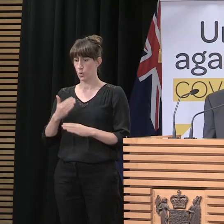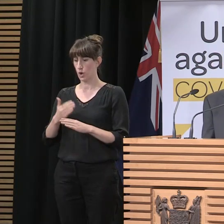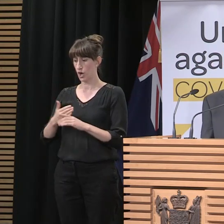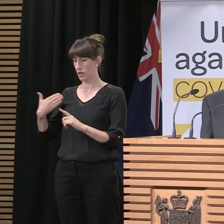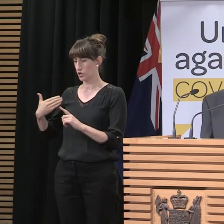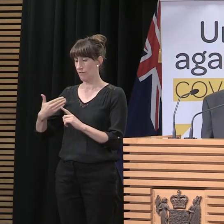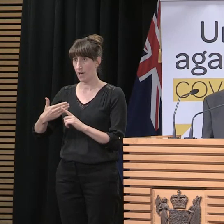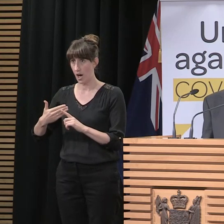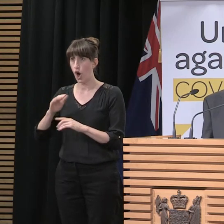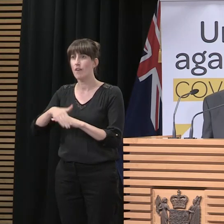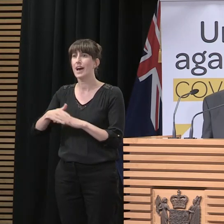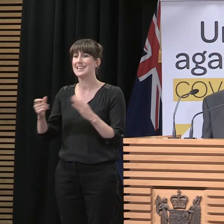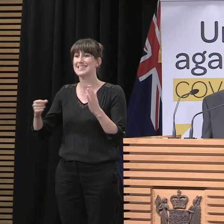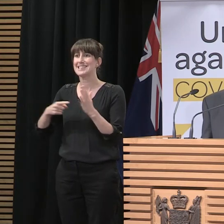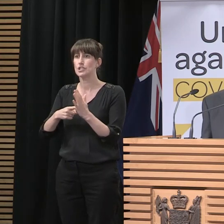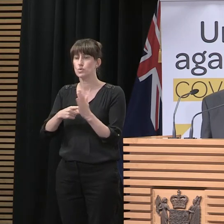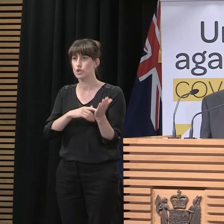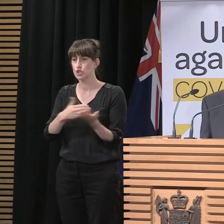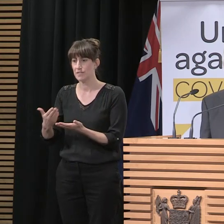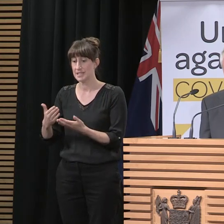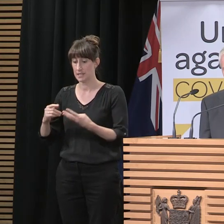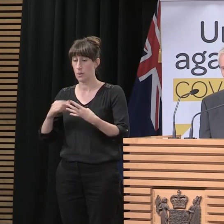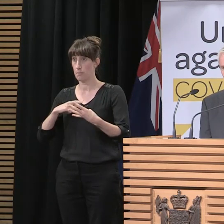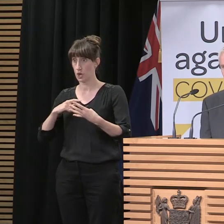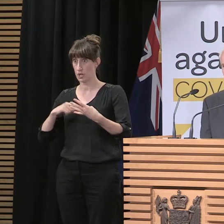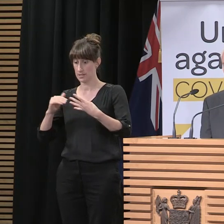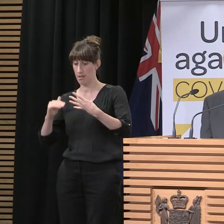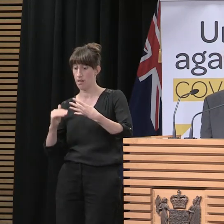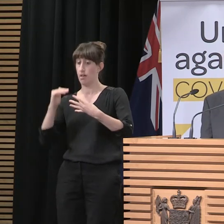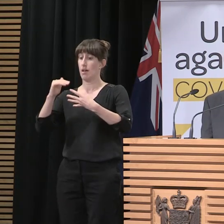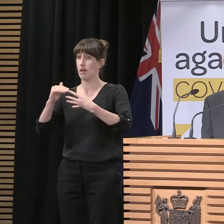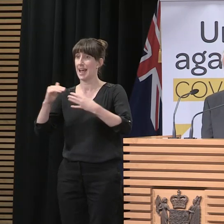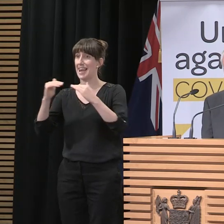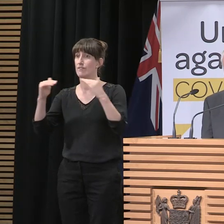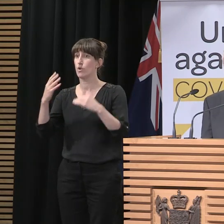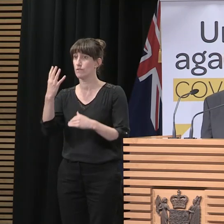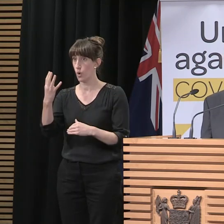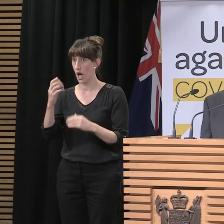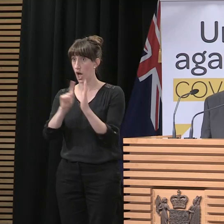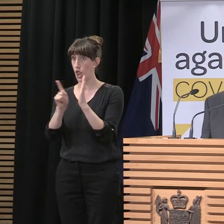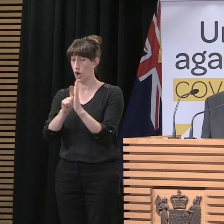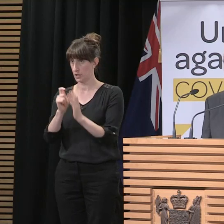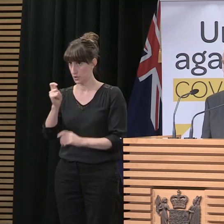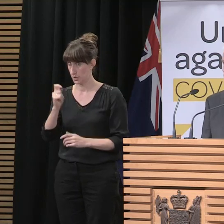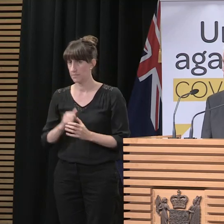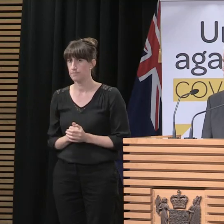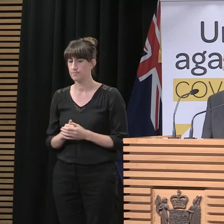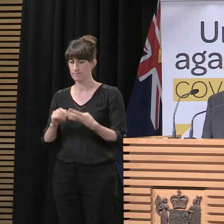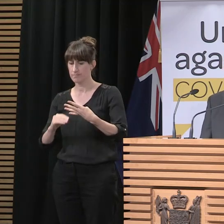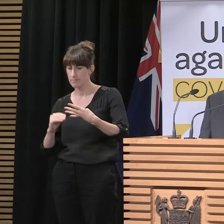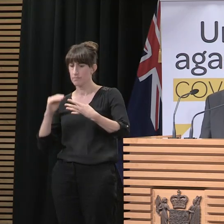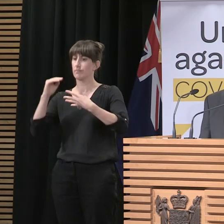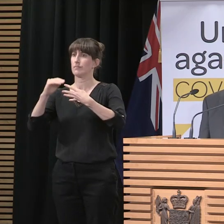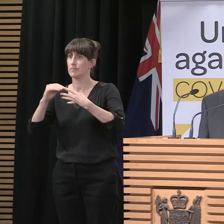and the decisions on essential services under an Alert Level 4. I suppose to start though, just a reminder that the purpose of Alert Level 4 is